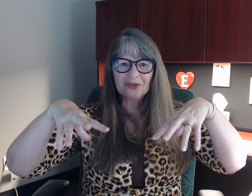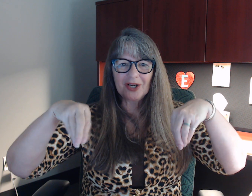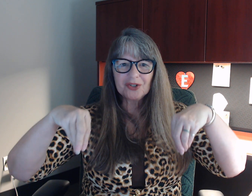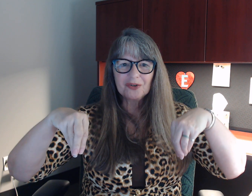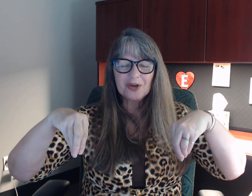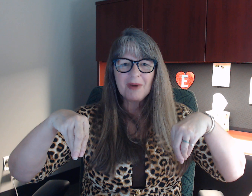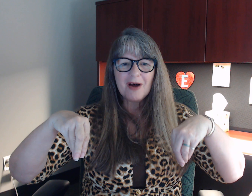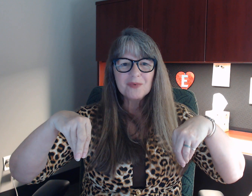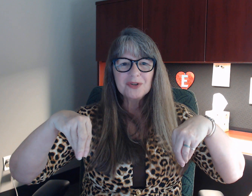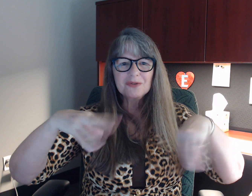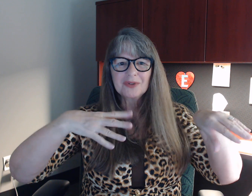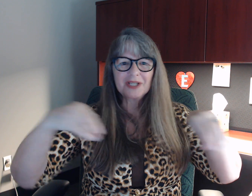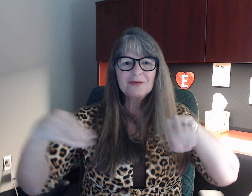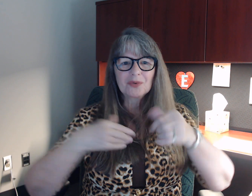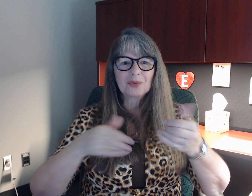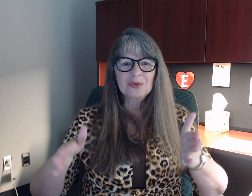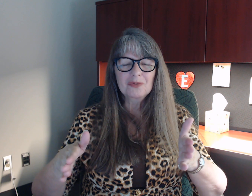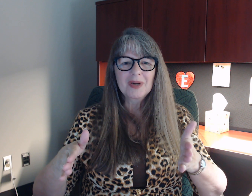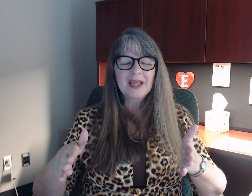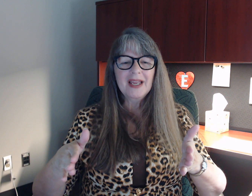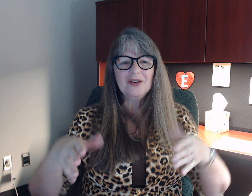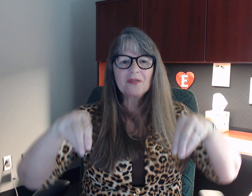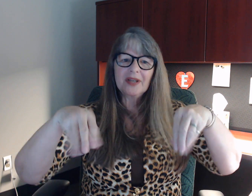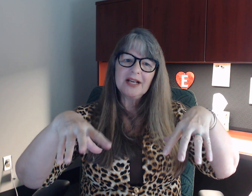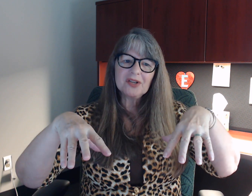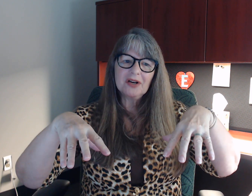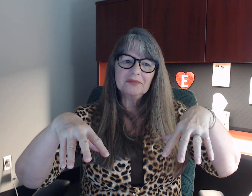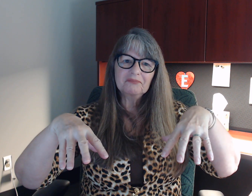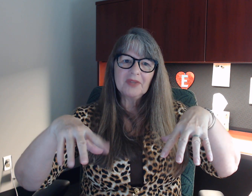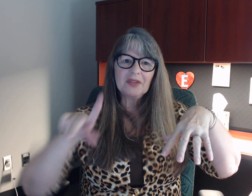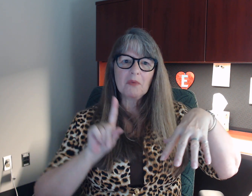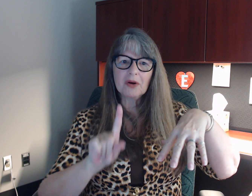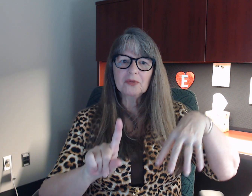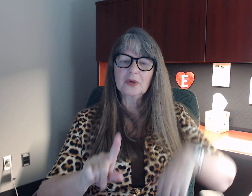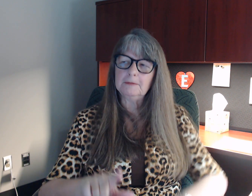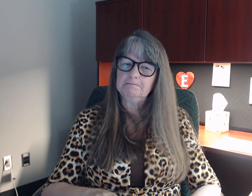not turning them off when you leave the room, and you have the lights on, and they'll walk through and they go,